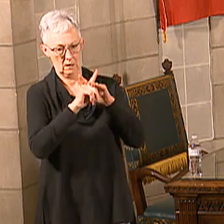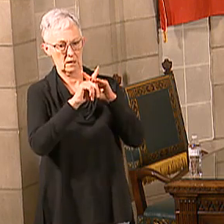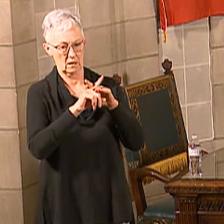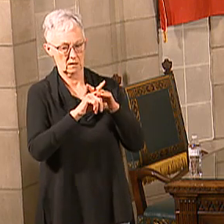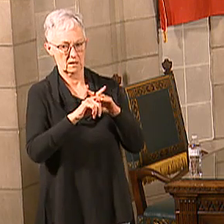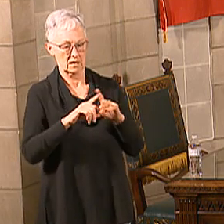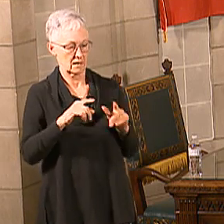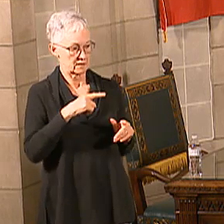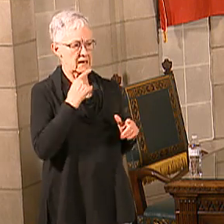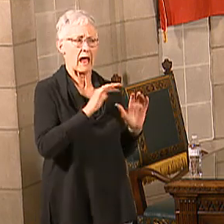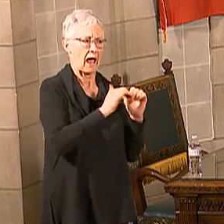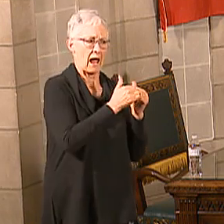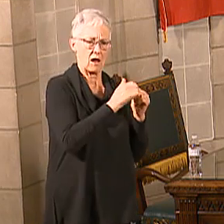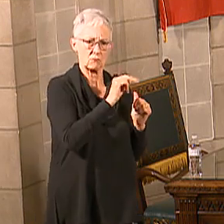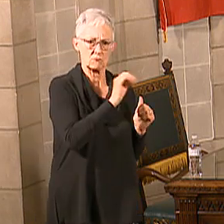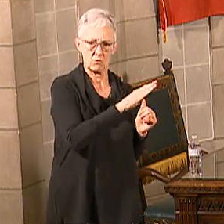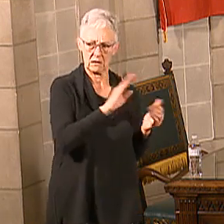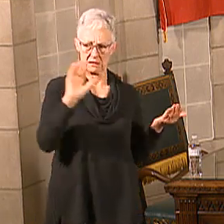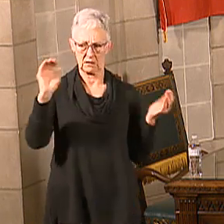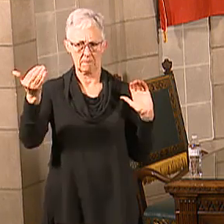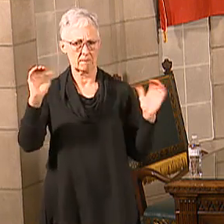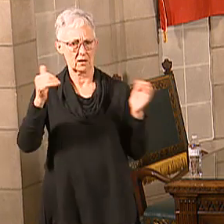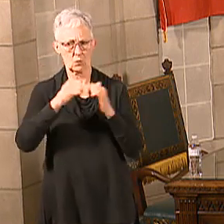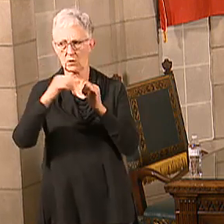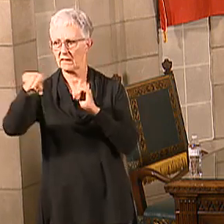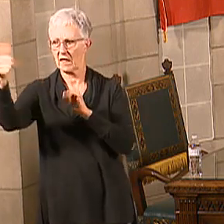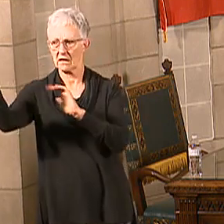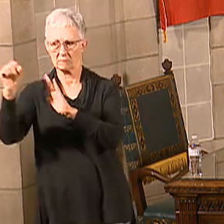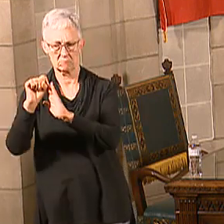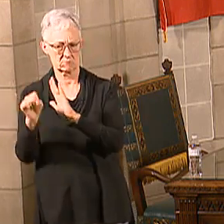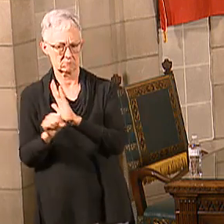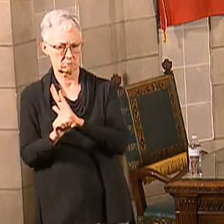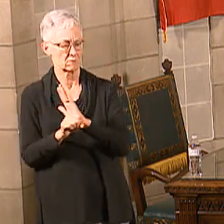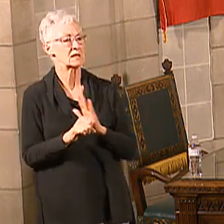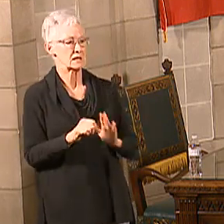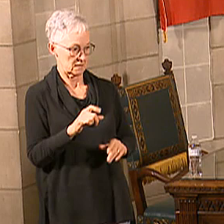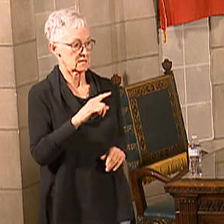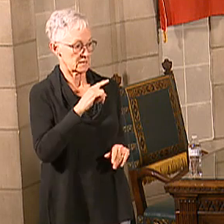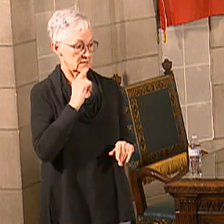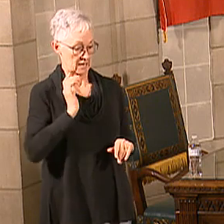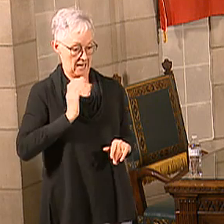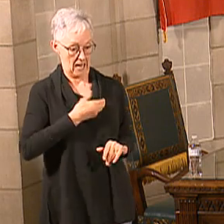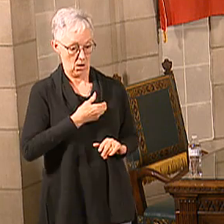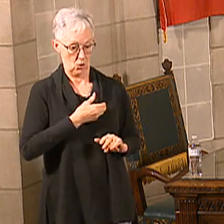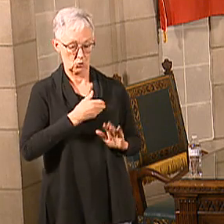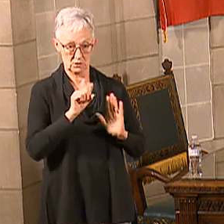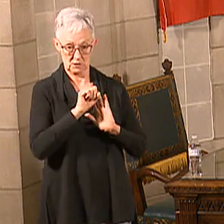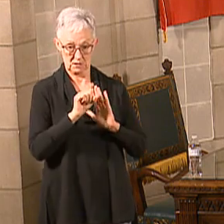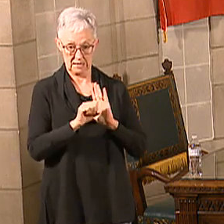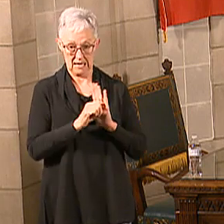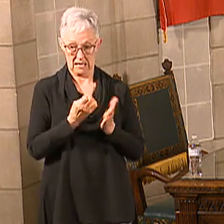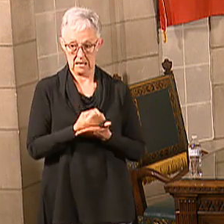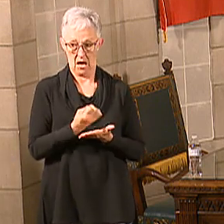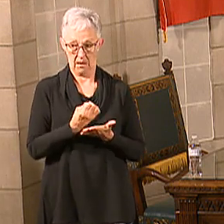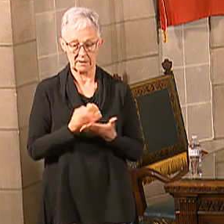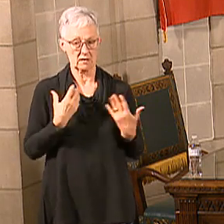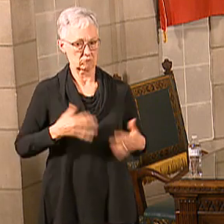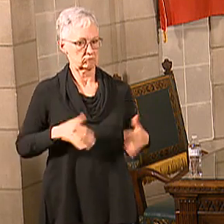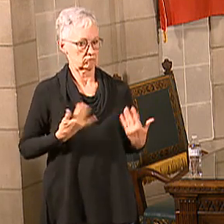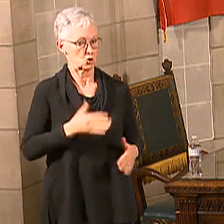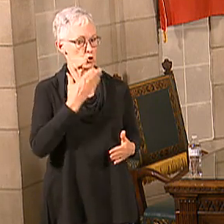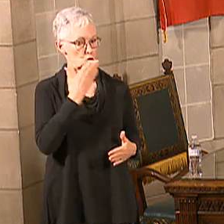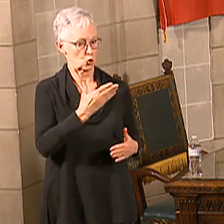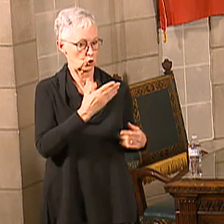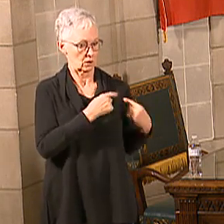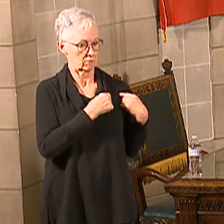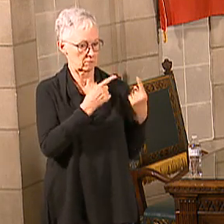compare to the nation? Actually, I think the strength of our economy showed through this week. Nationally, the number of initial claims for